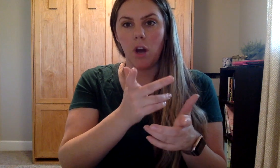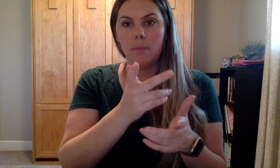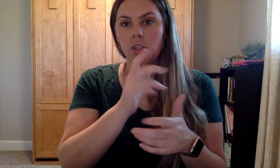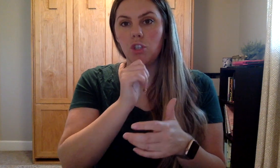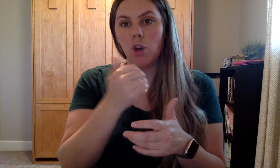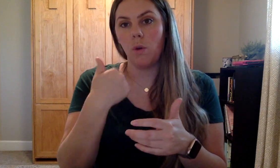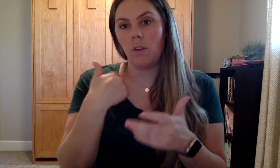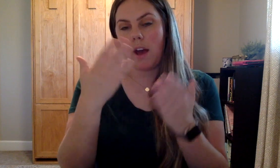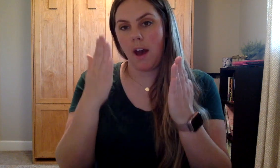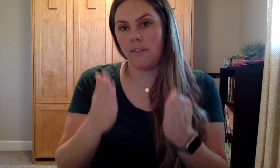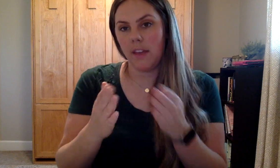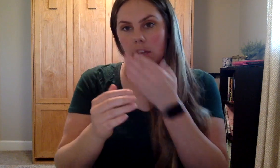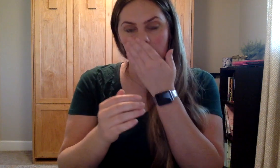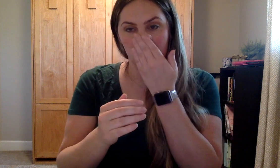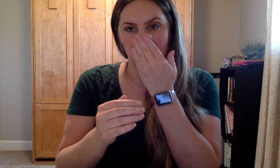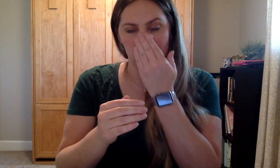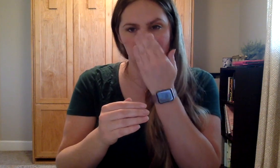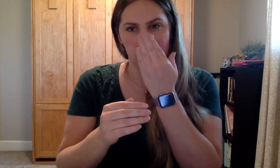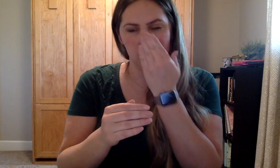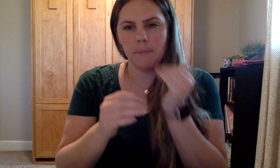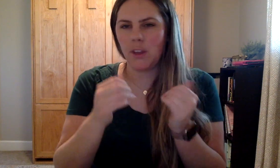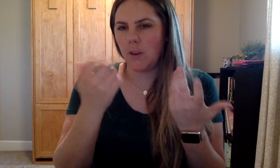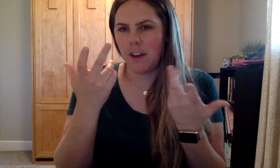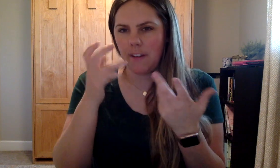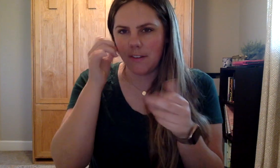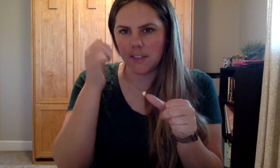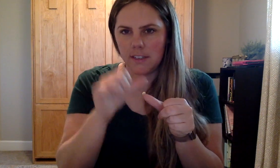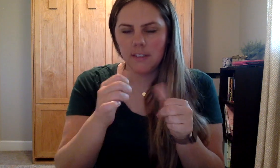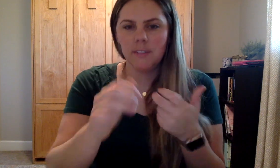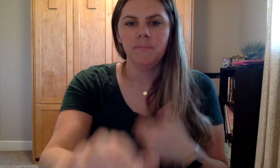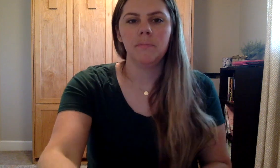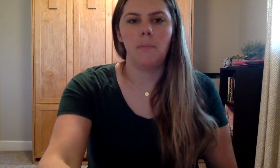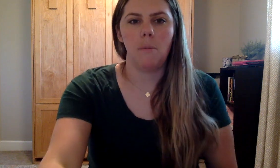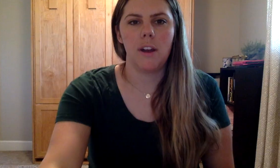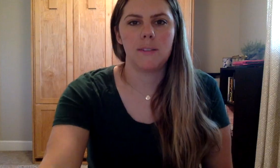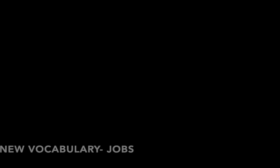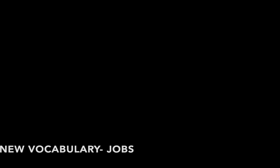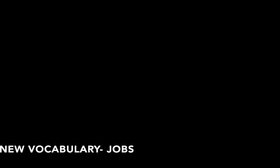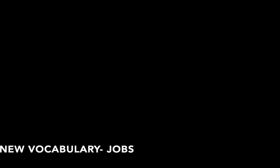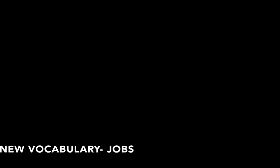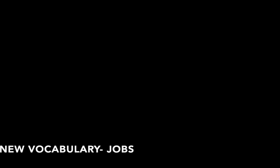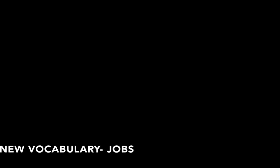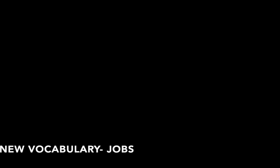jobs don't have the agent marker. So it's just something you kind of have to memorize.